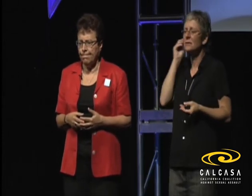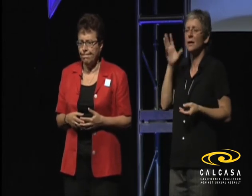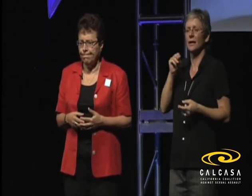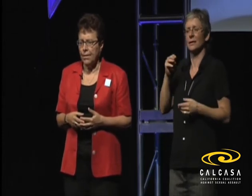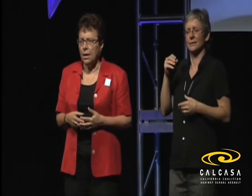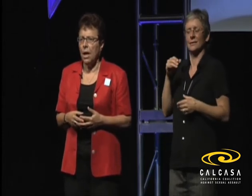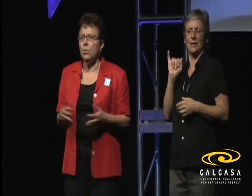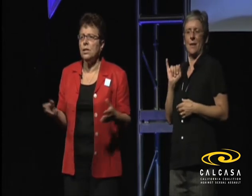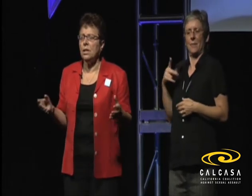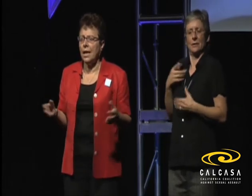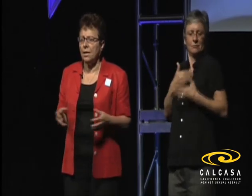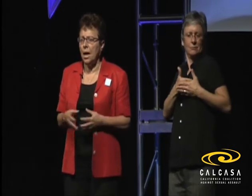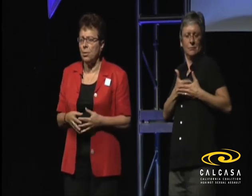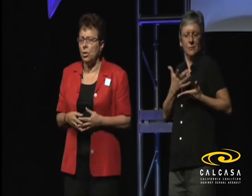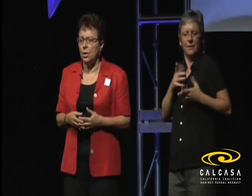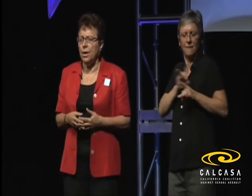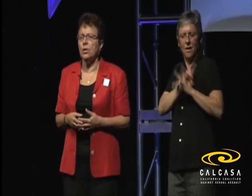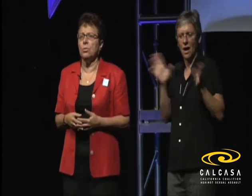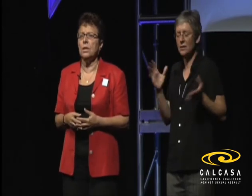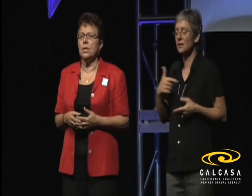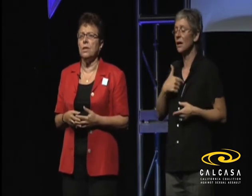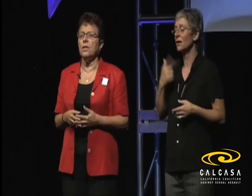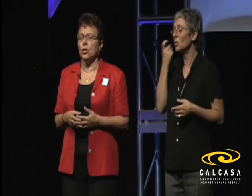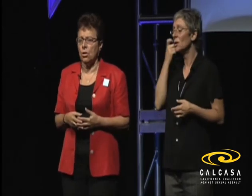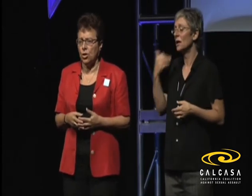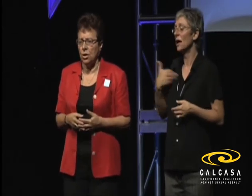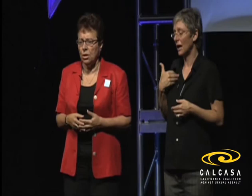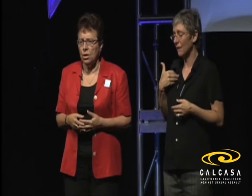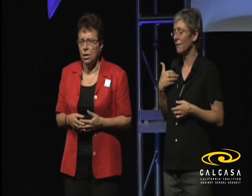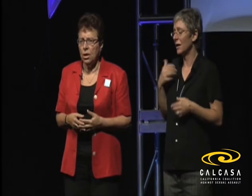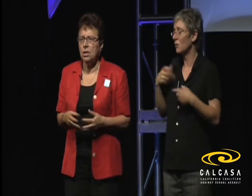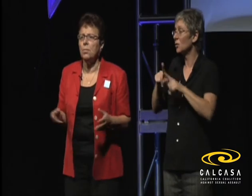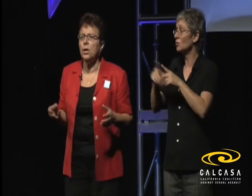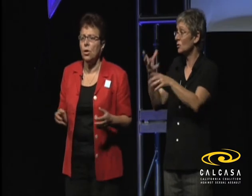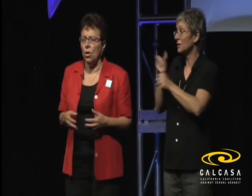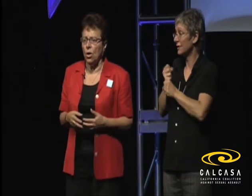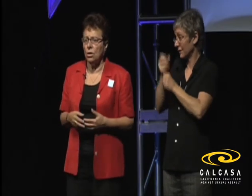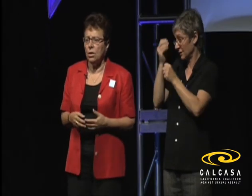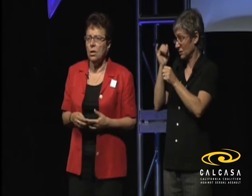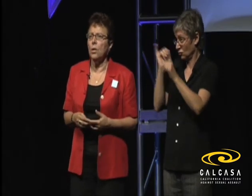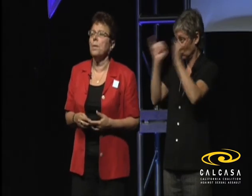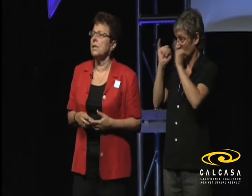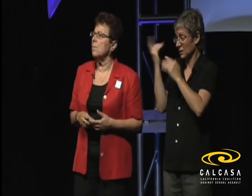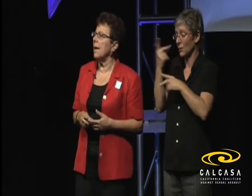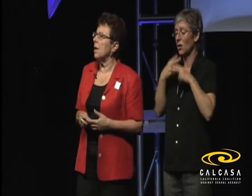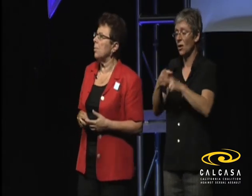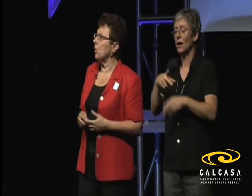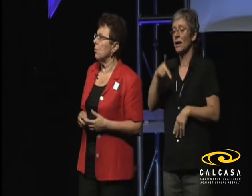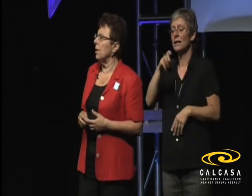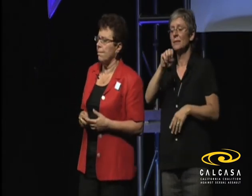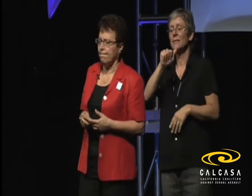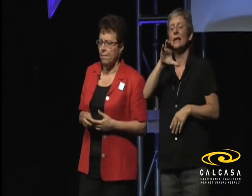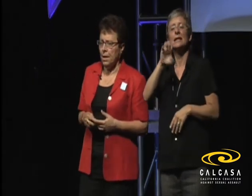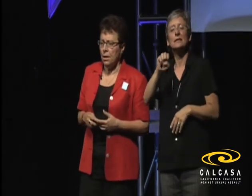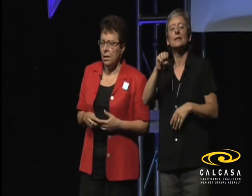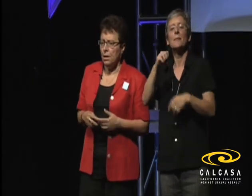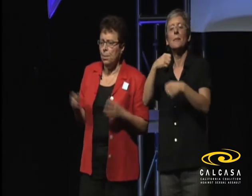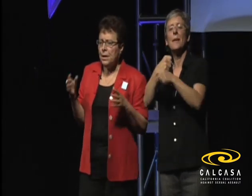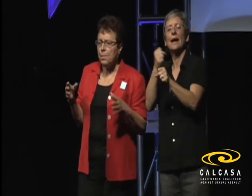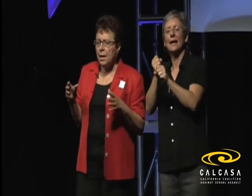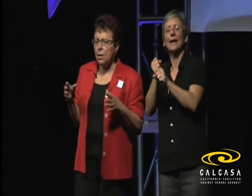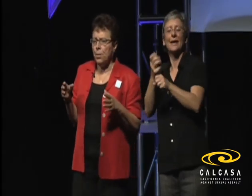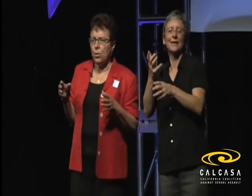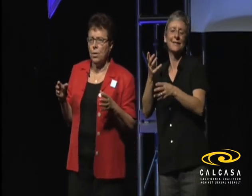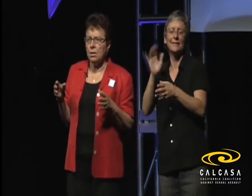violence. I recently had the opportunity to receive instruction in something called the Peacemaking Pyramid.